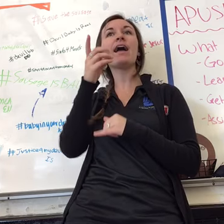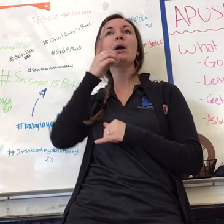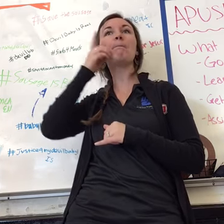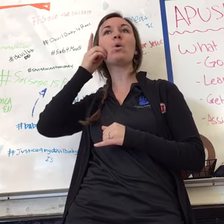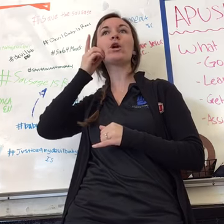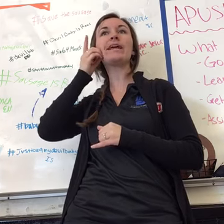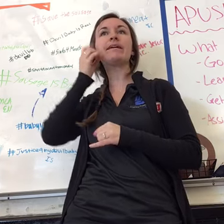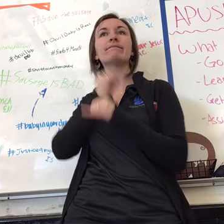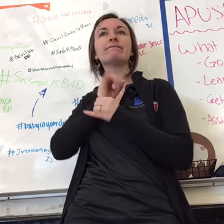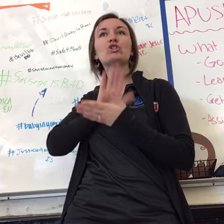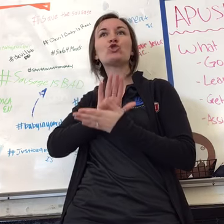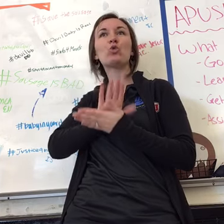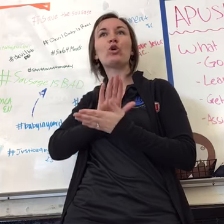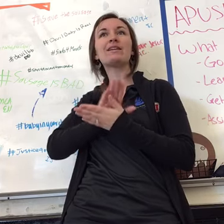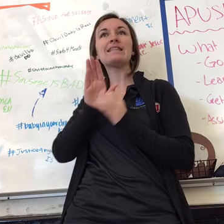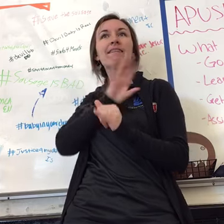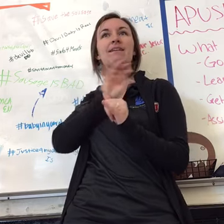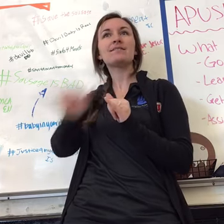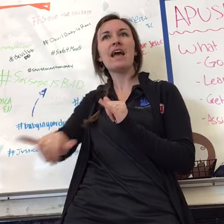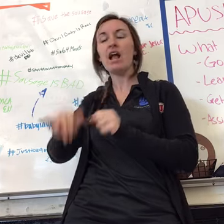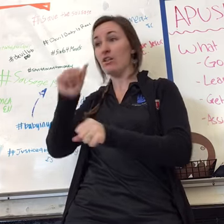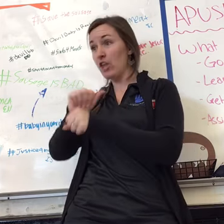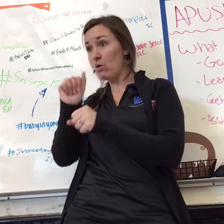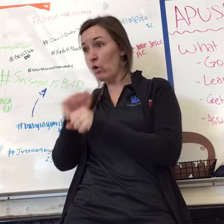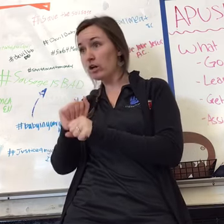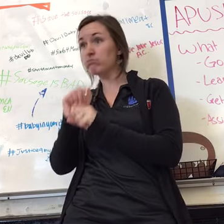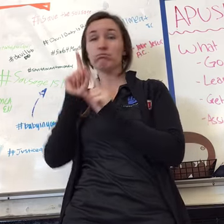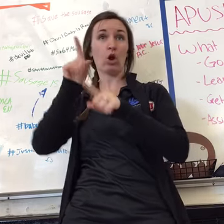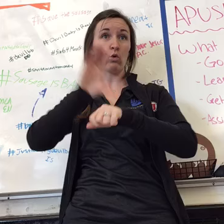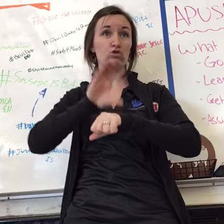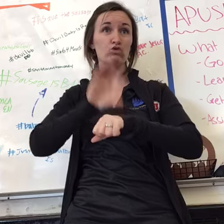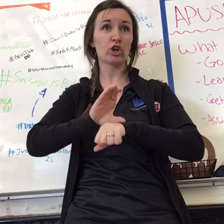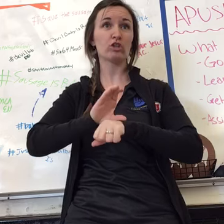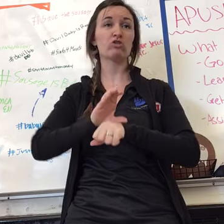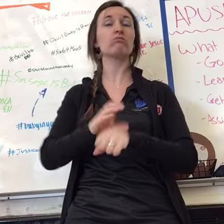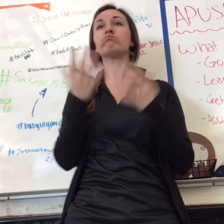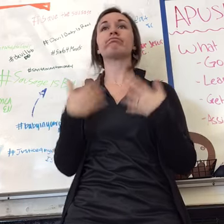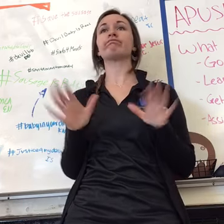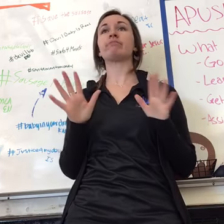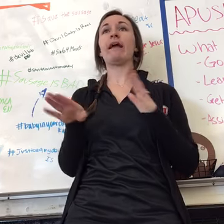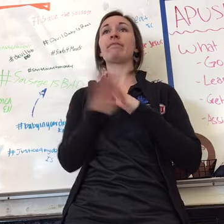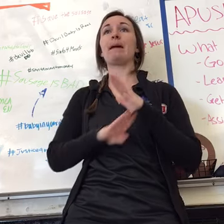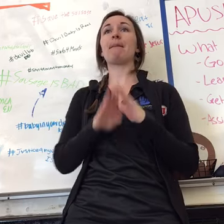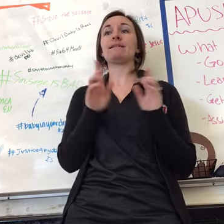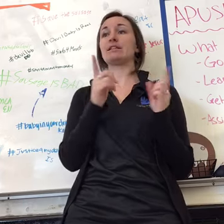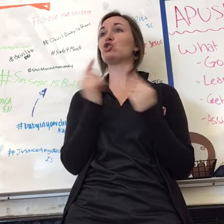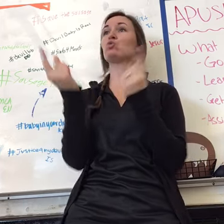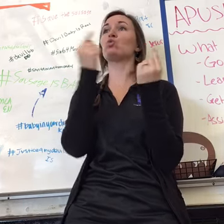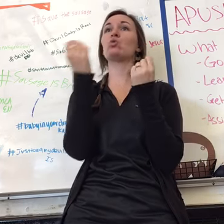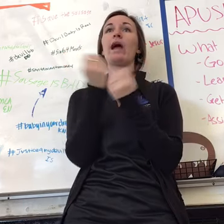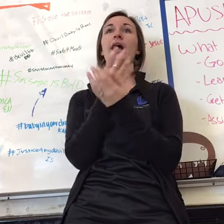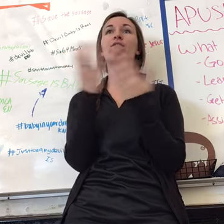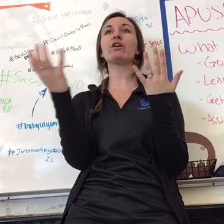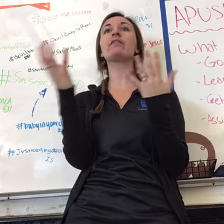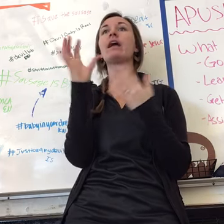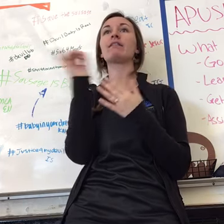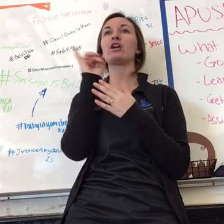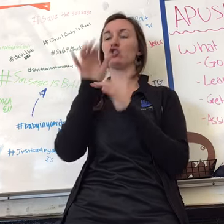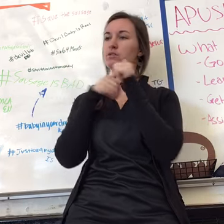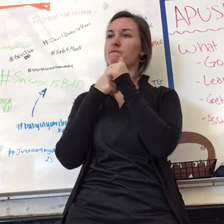boarding school, they work, they go to church. They basically do everything the way of Christianity. And that brings